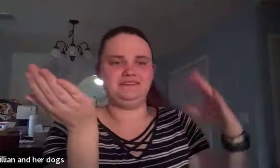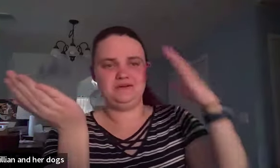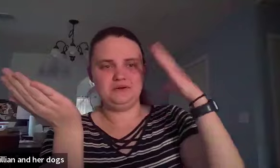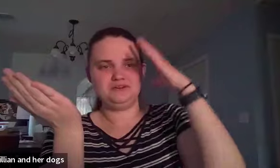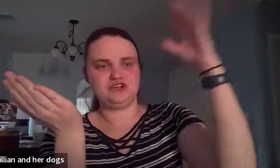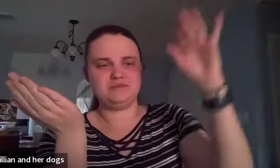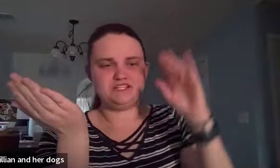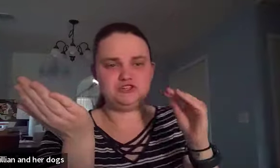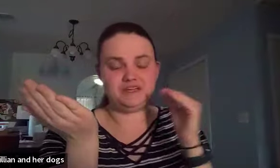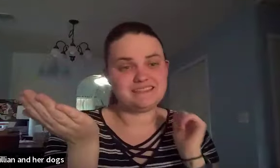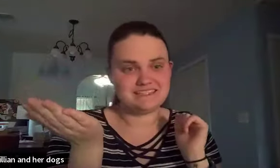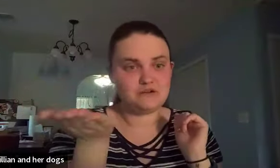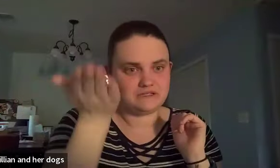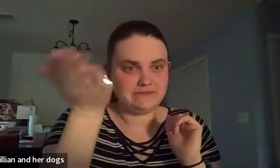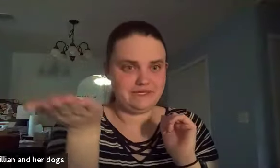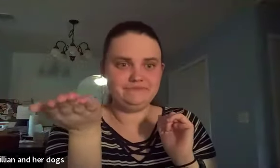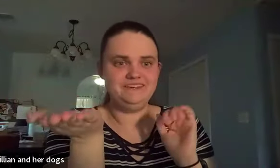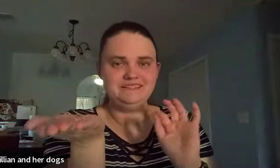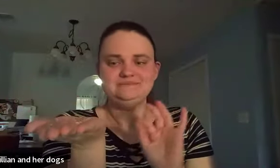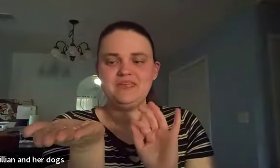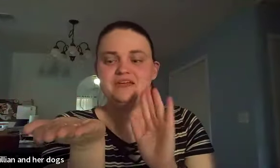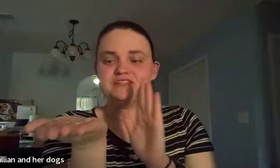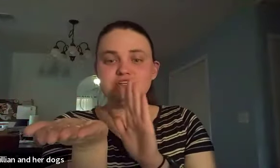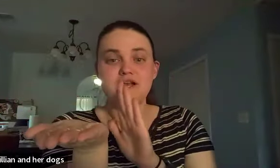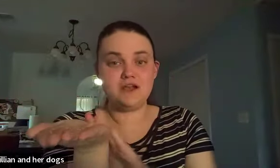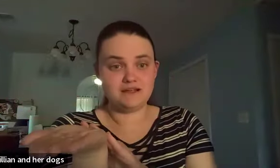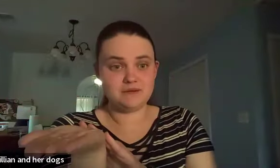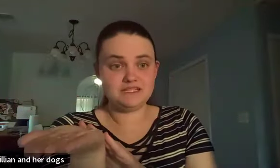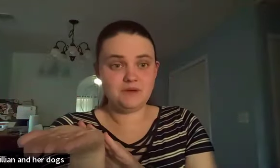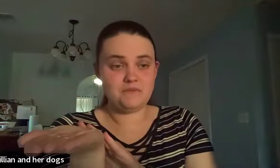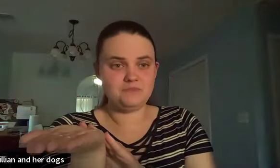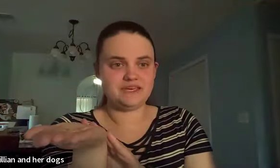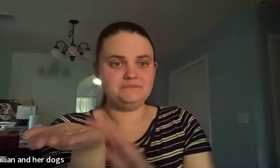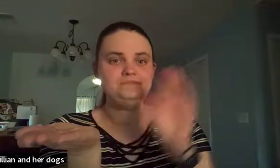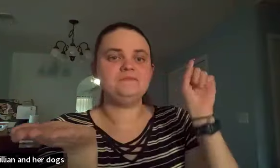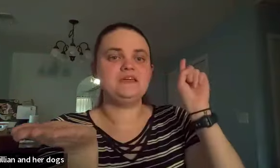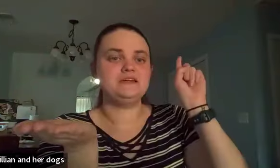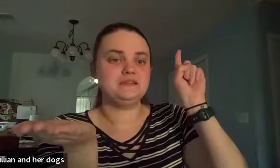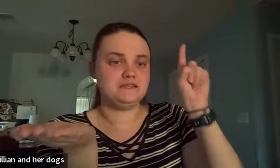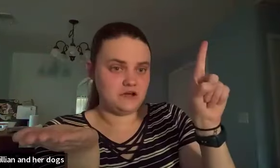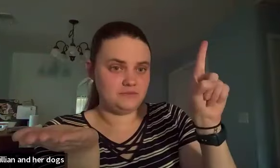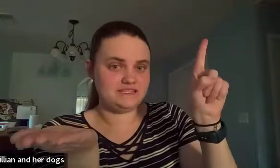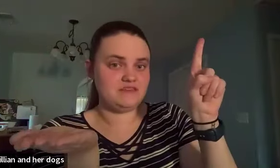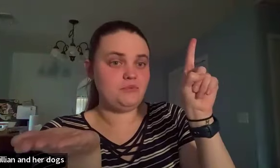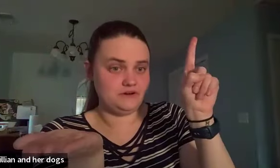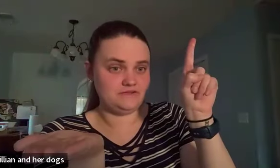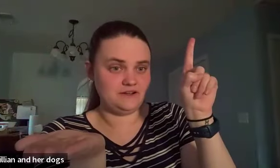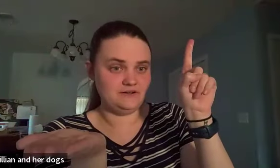like trying to make sure you guys can still all see me. So your non-dominant's palm up again, dominant's in that pointer